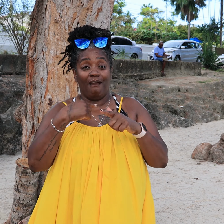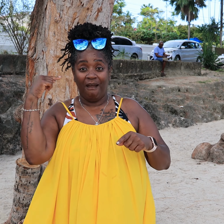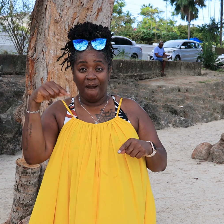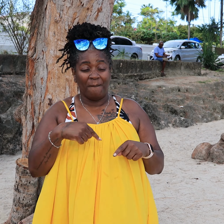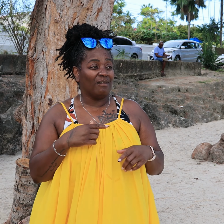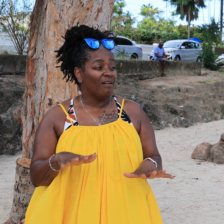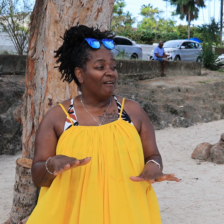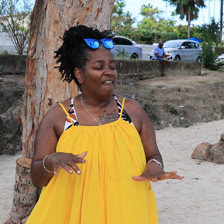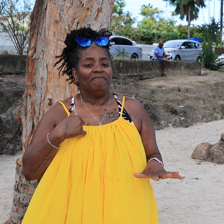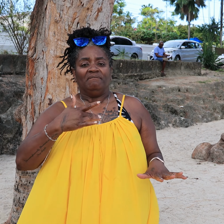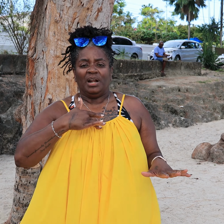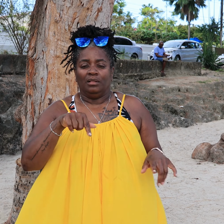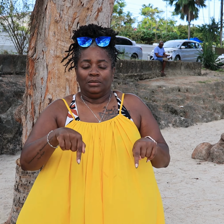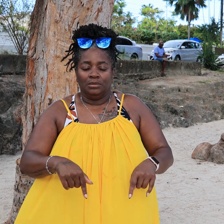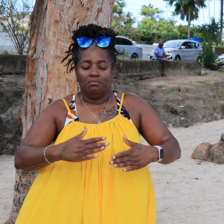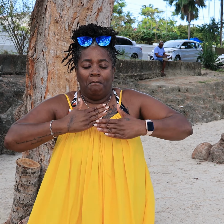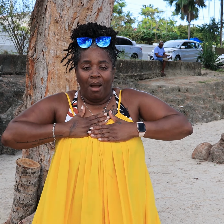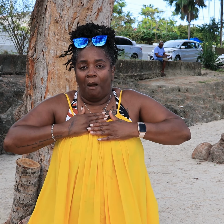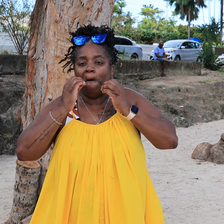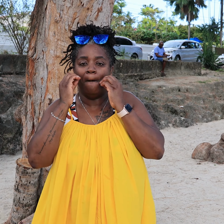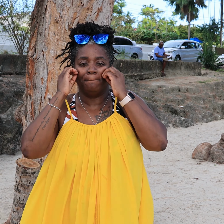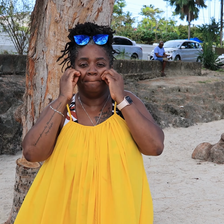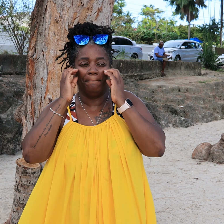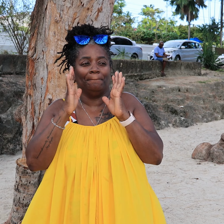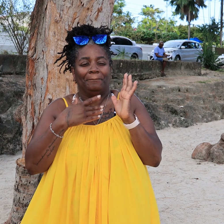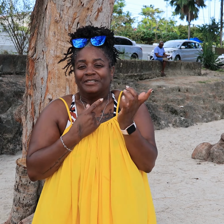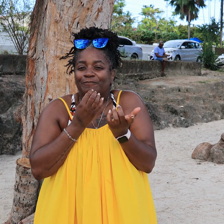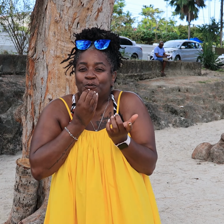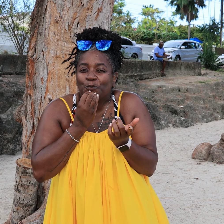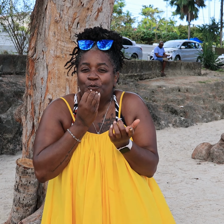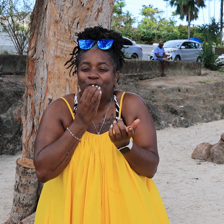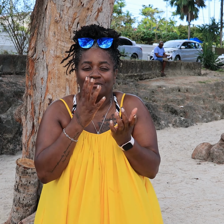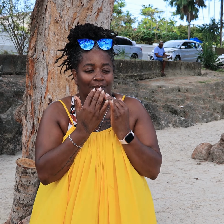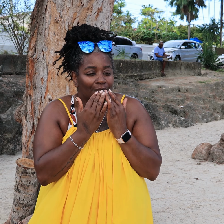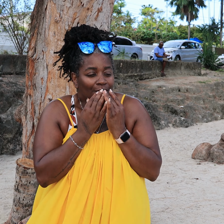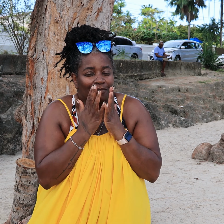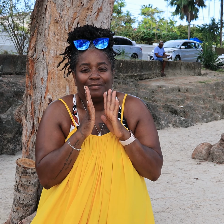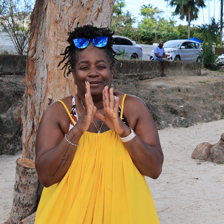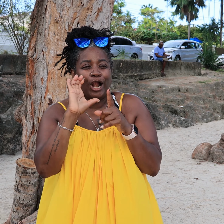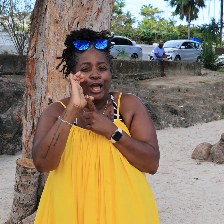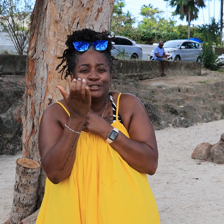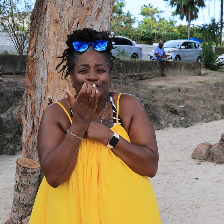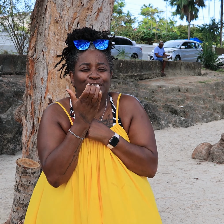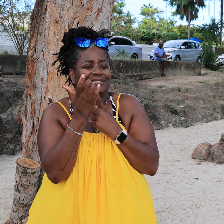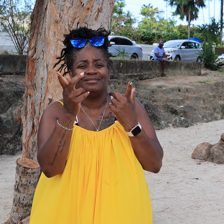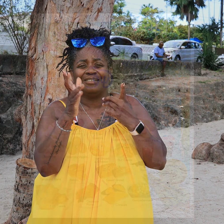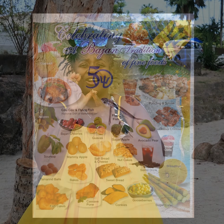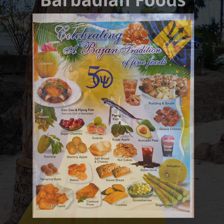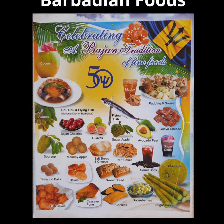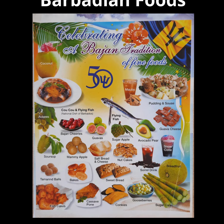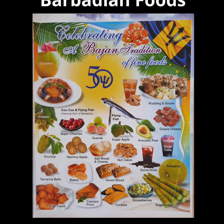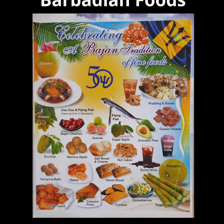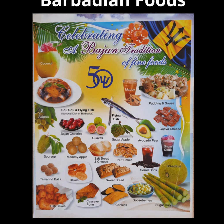then I came and I felt like this is my home. The food is delicious, the culture.